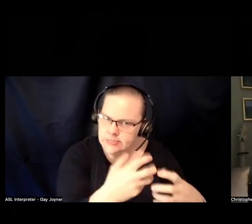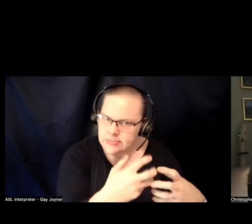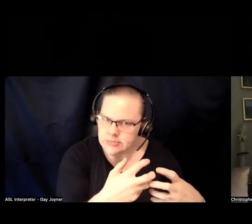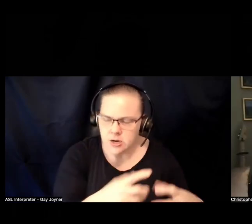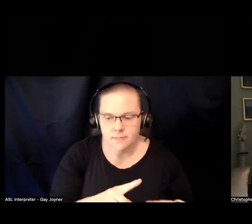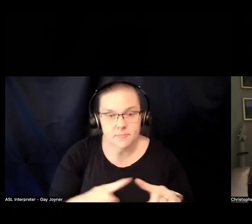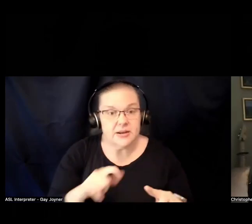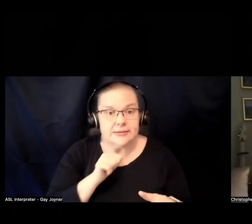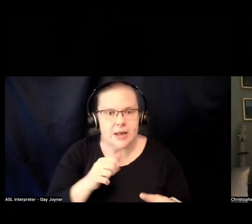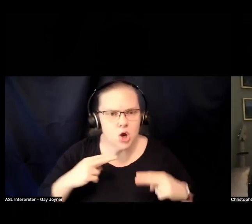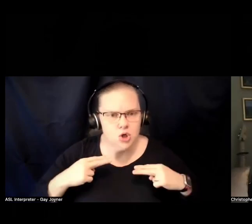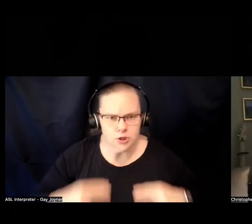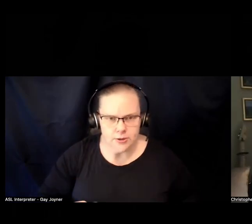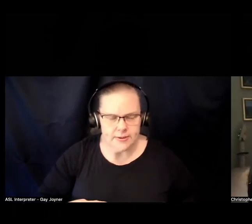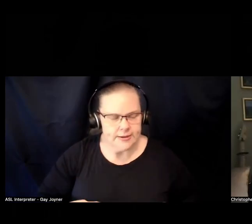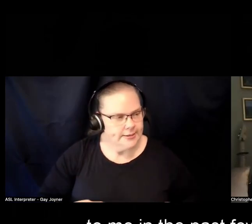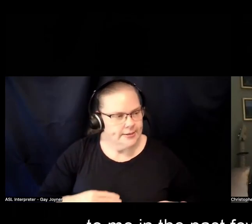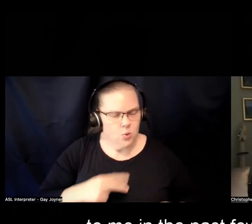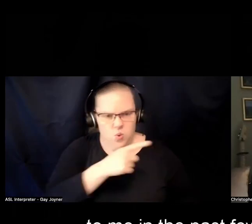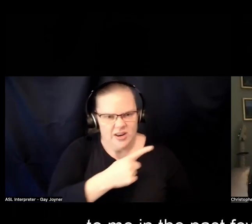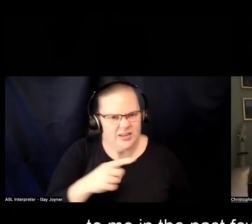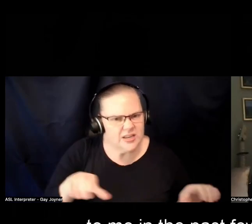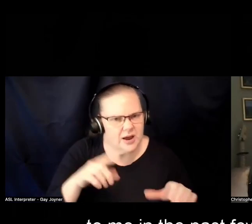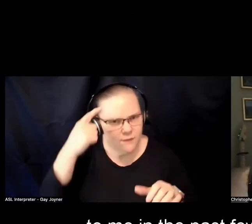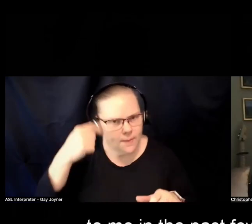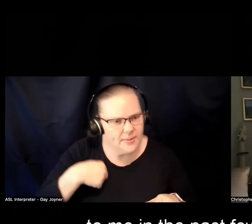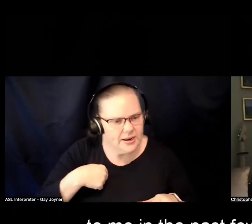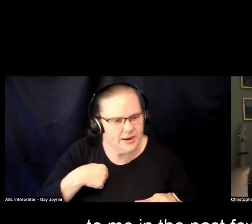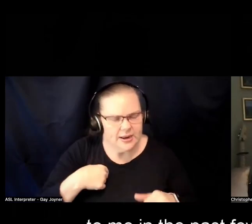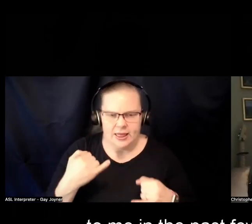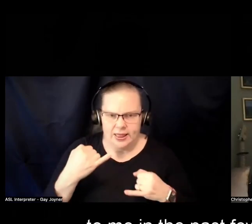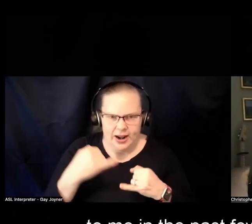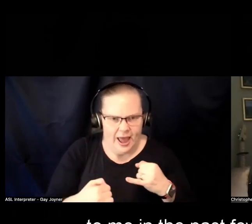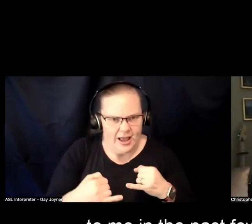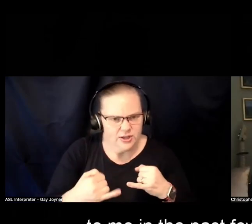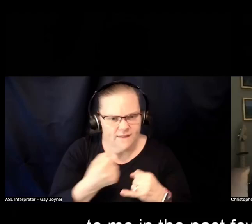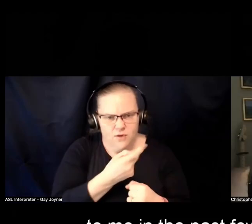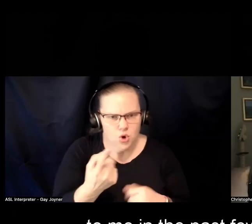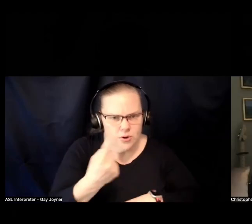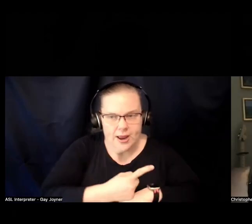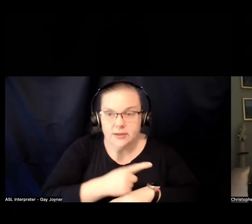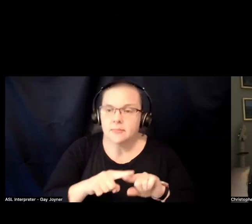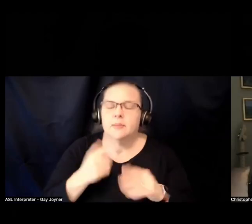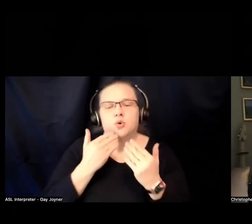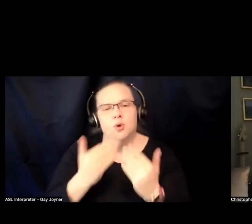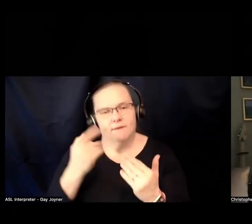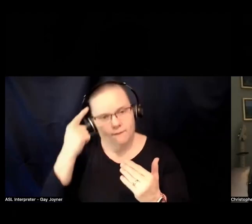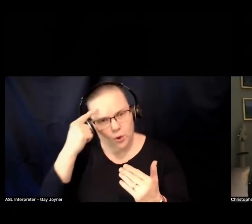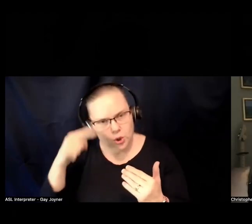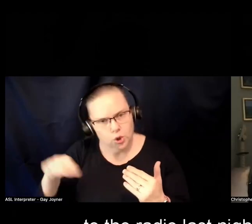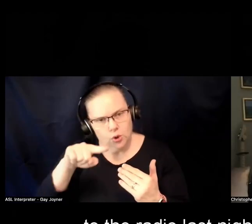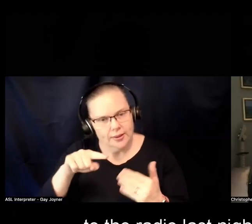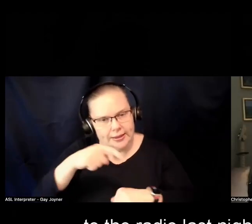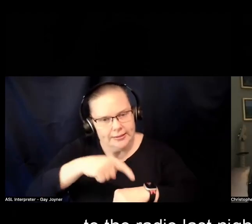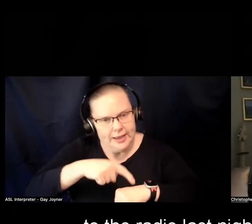is inhuman what he has done to me in the past few days, and I'm grateful to you people for the time you've spent. But I